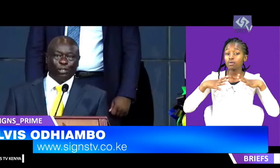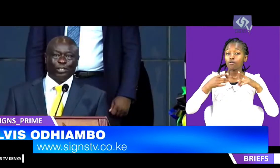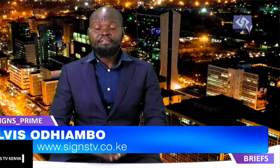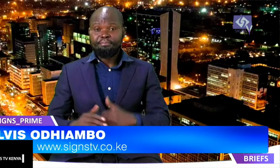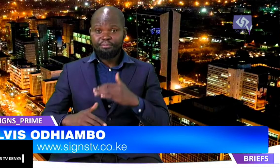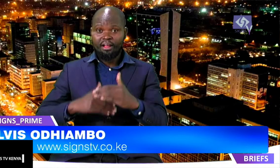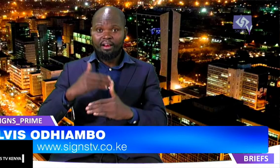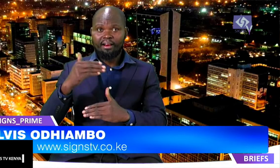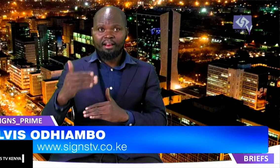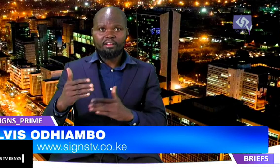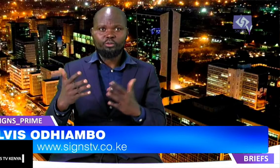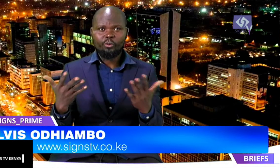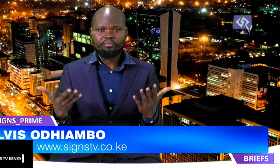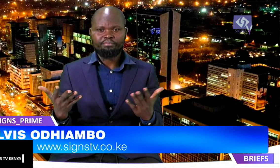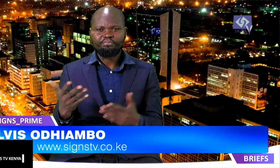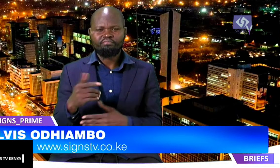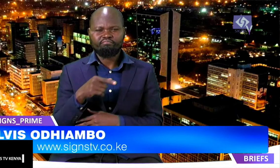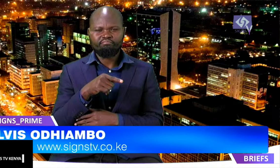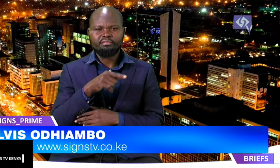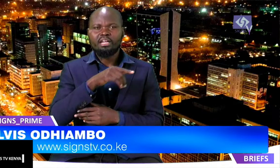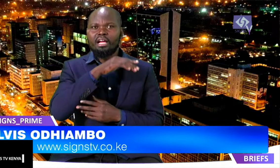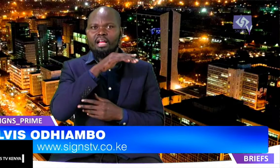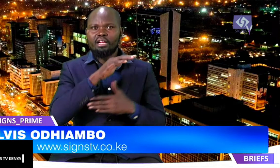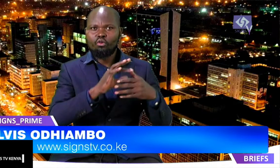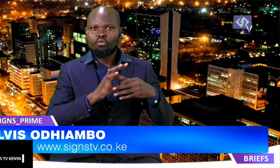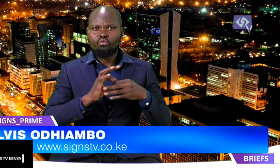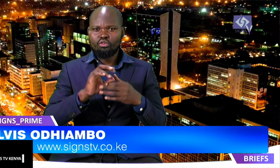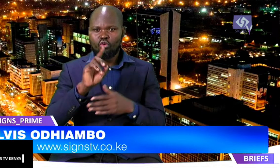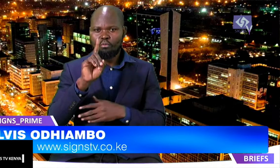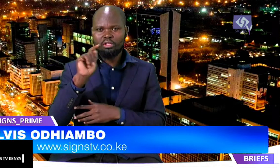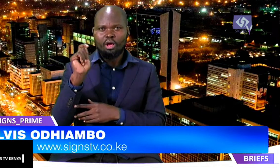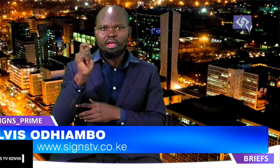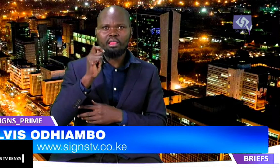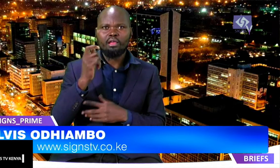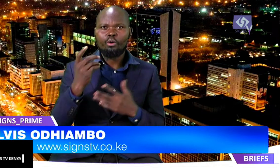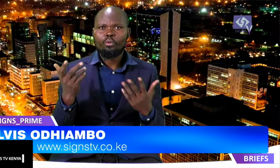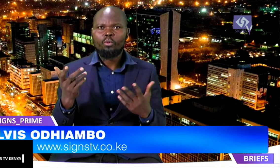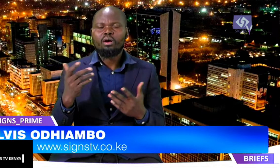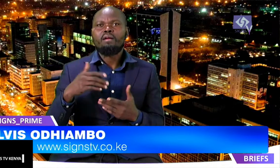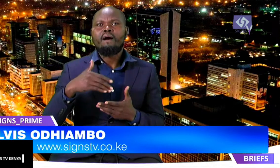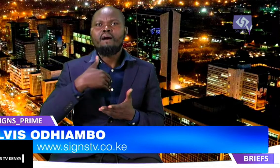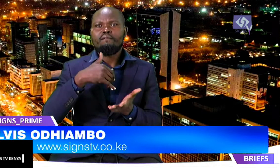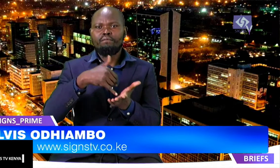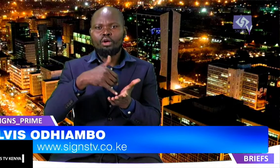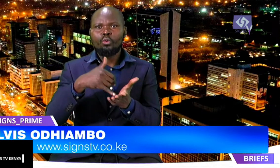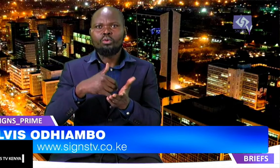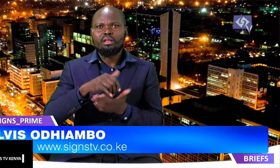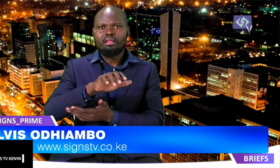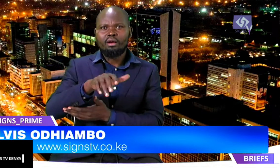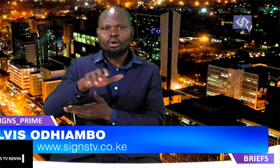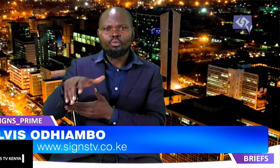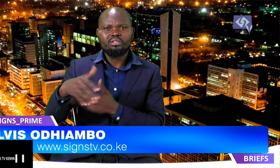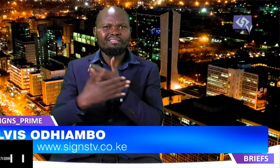Ambo. The Azimio la Umoja One Kenya coalition is claiming that the country is sliding back into